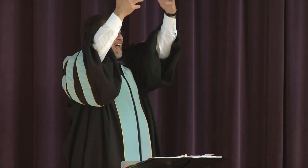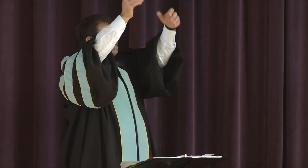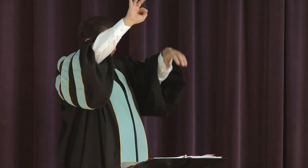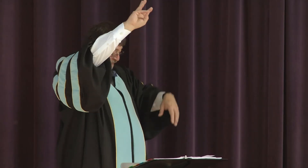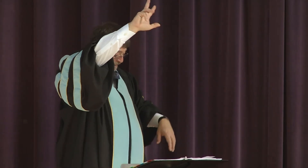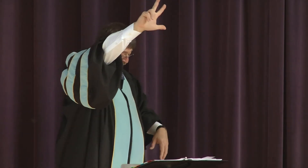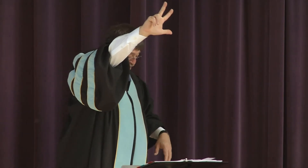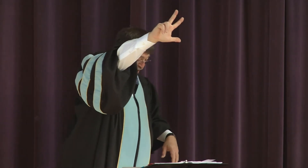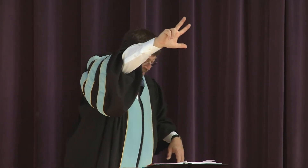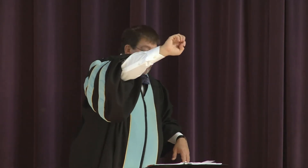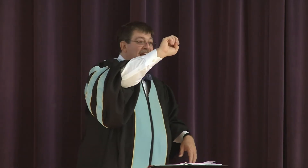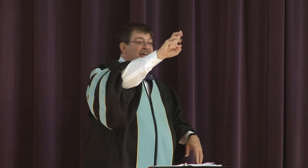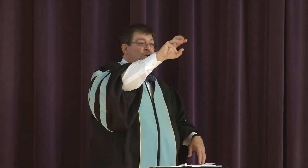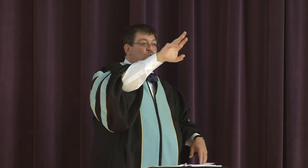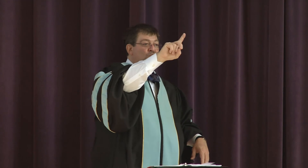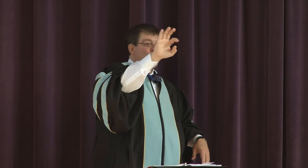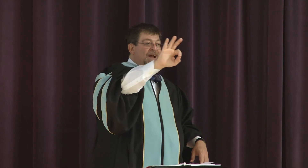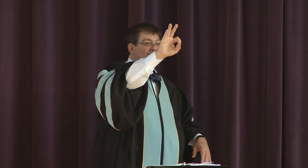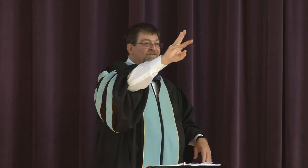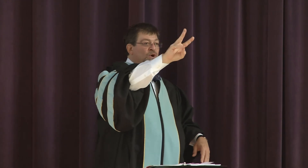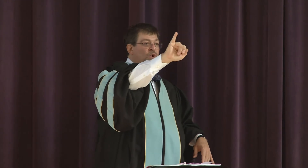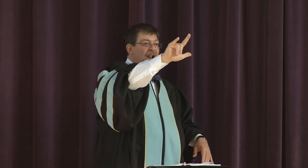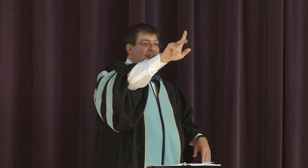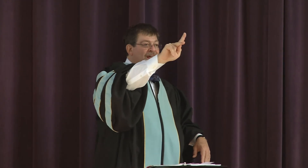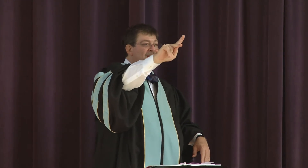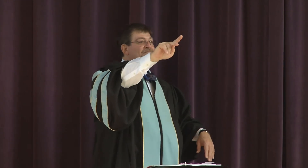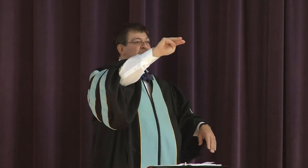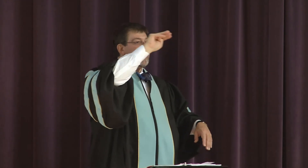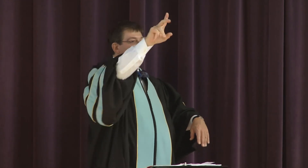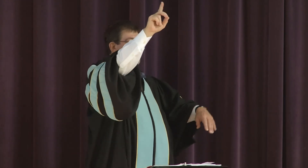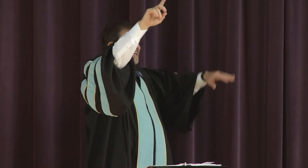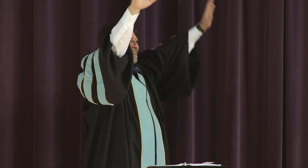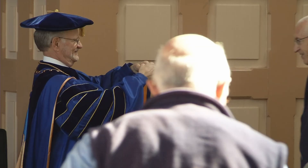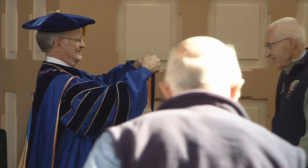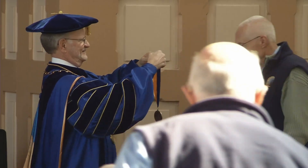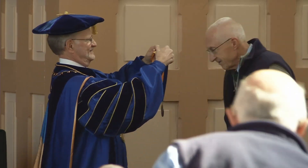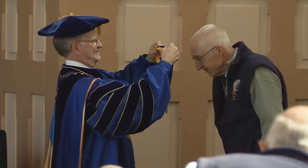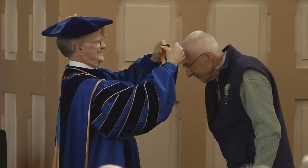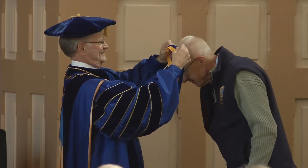Class of 1963, Edward F. Wilk from Maryland.